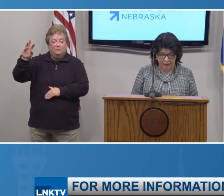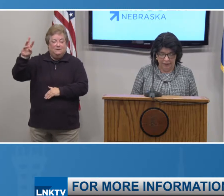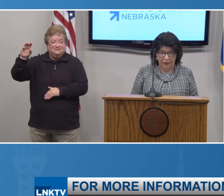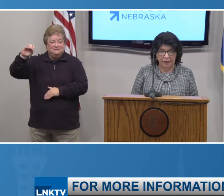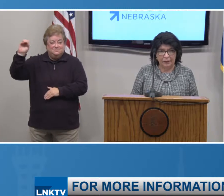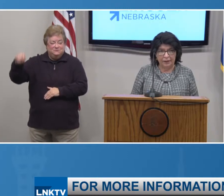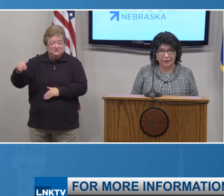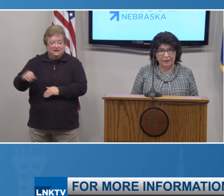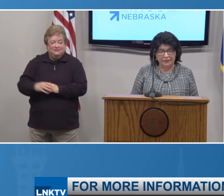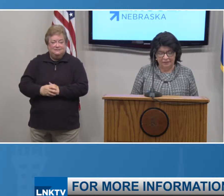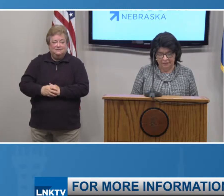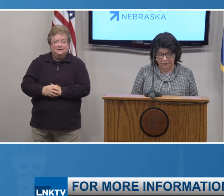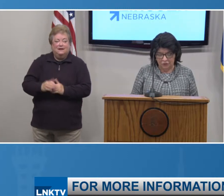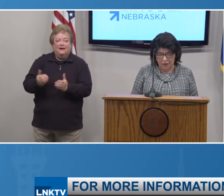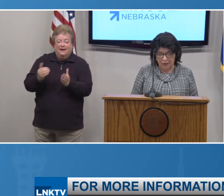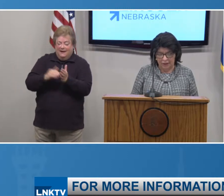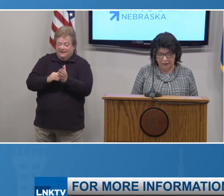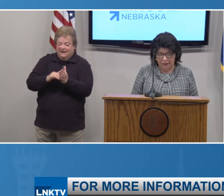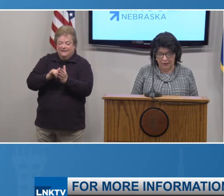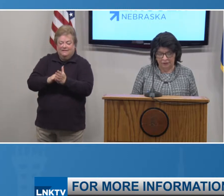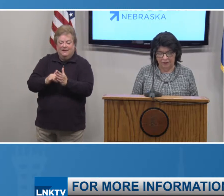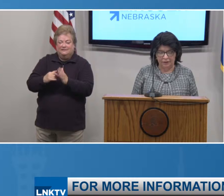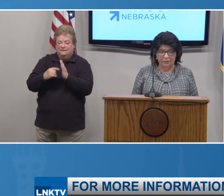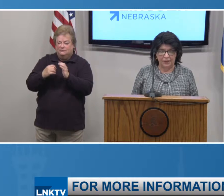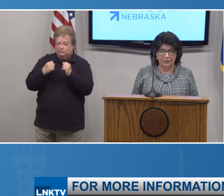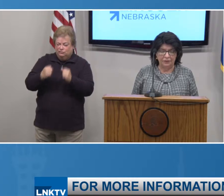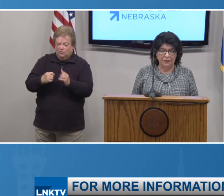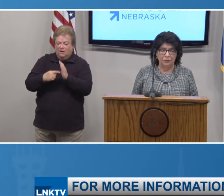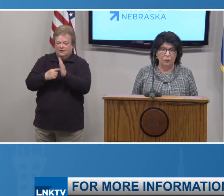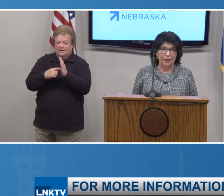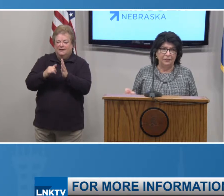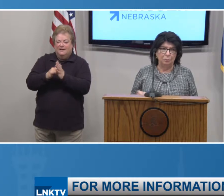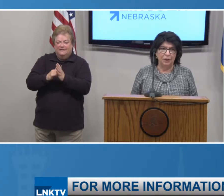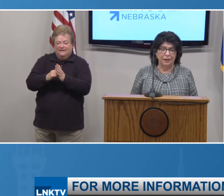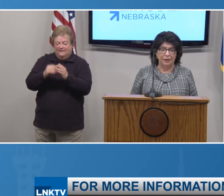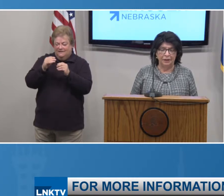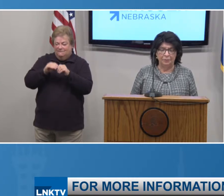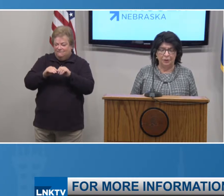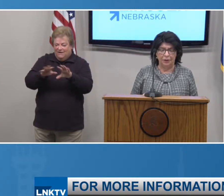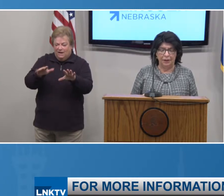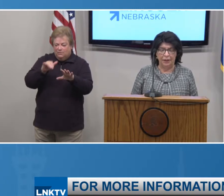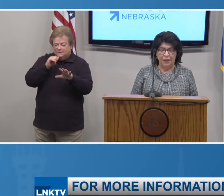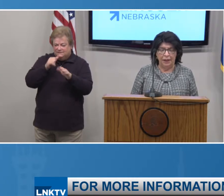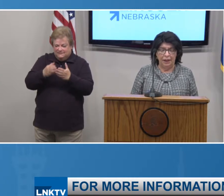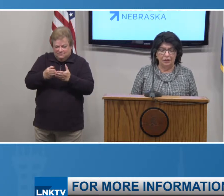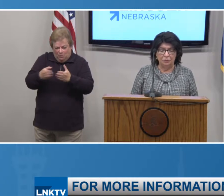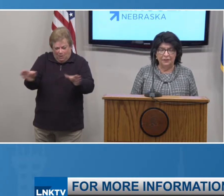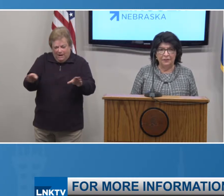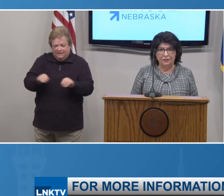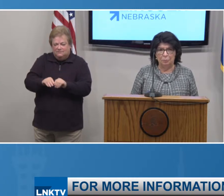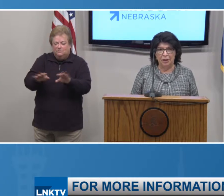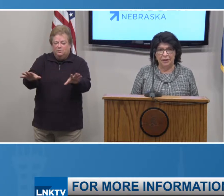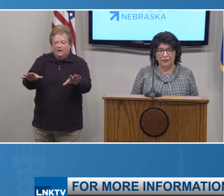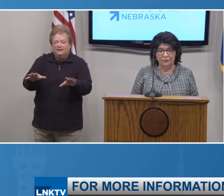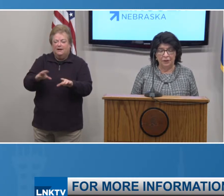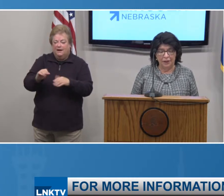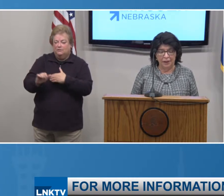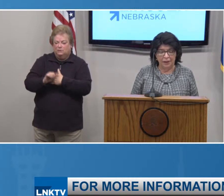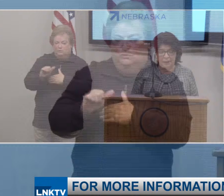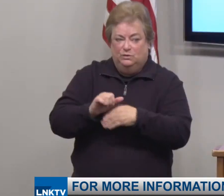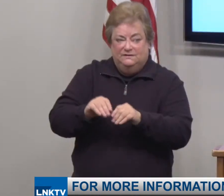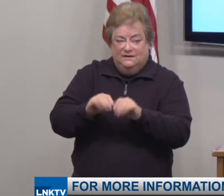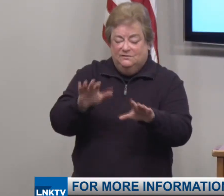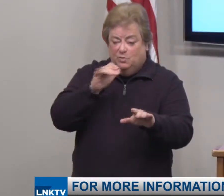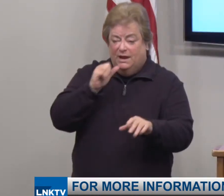14.6%. Again, this is a strong indicator that the virus is widespread in the community and the risk of spread is